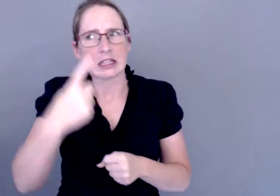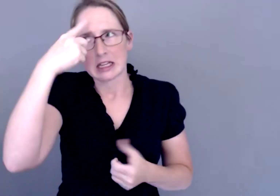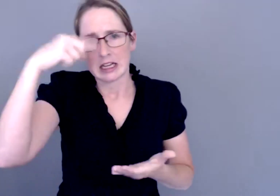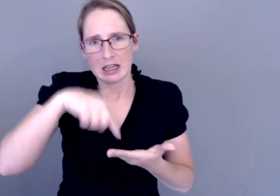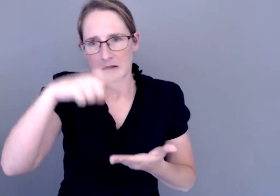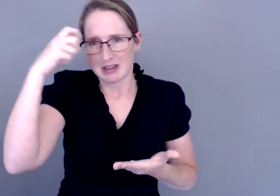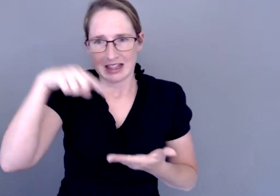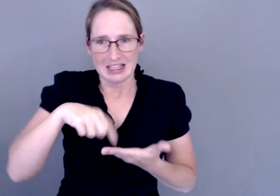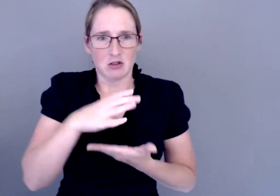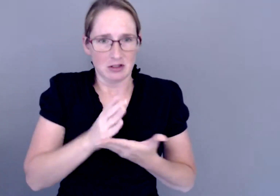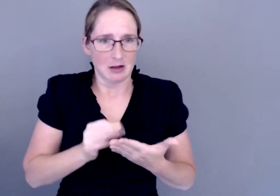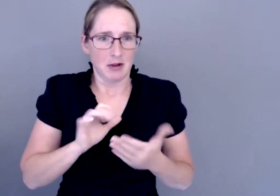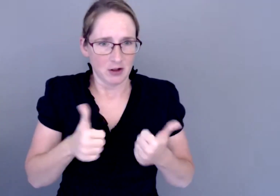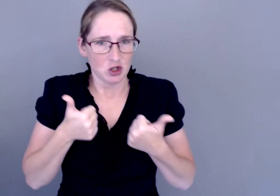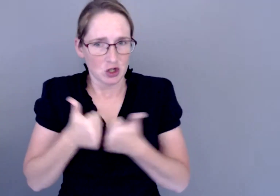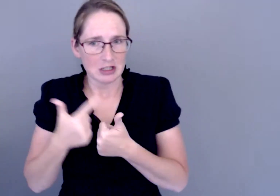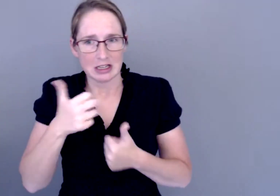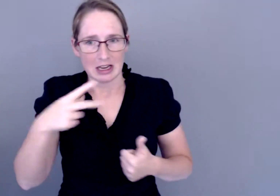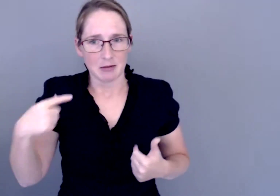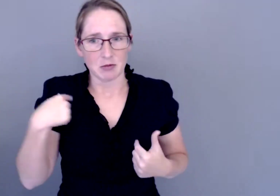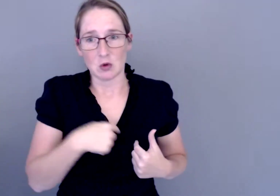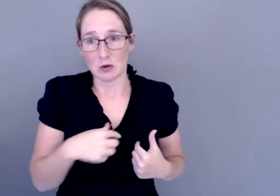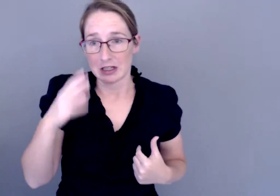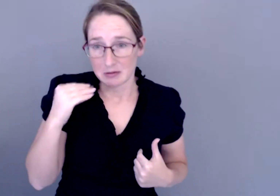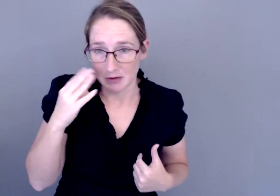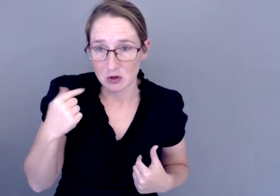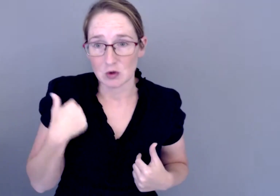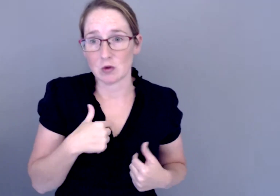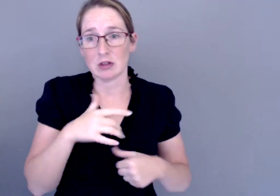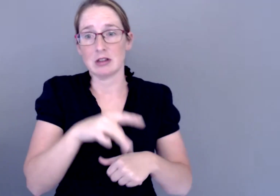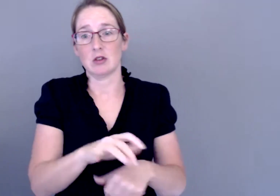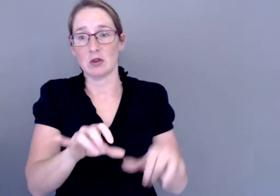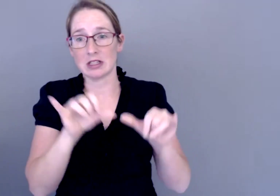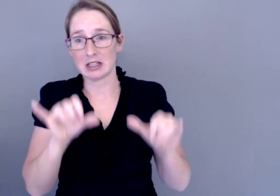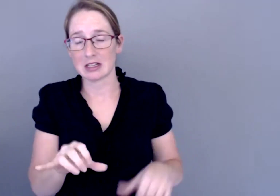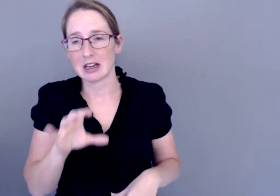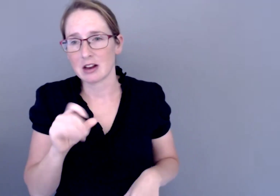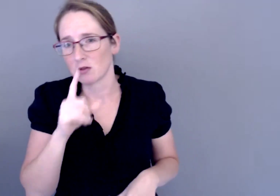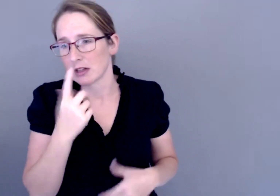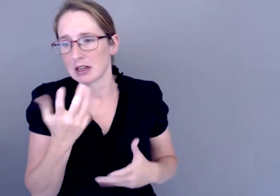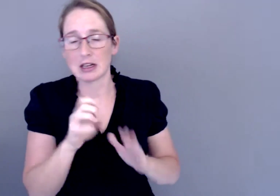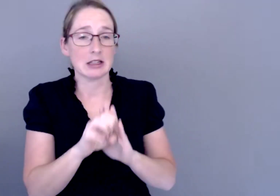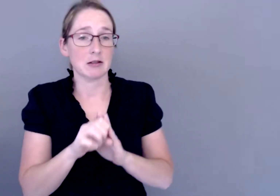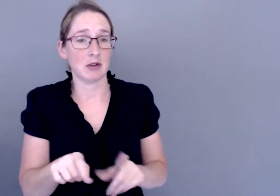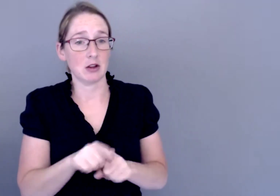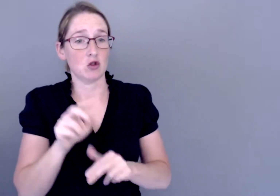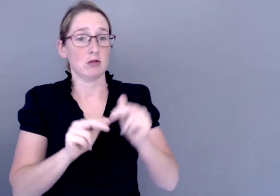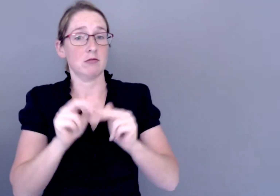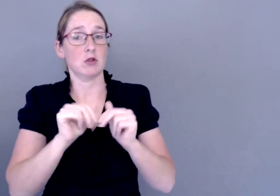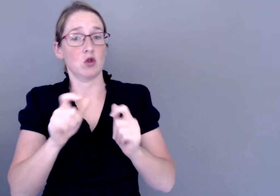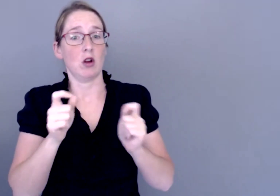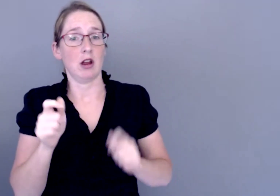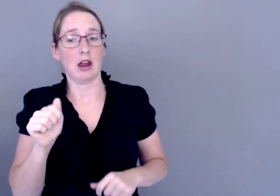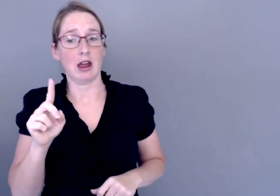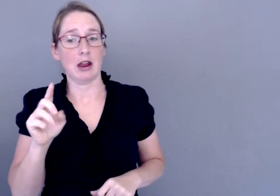are some of the challenges or gaps that we experience when we touch your system. An example, as you're building out your administrative